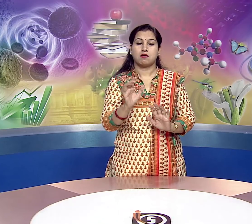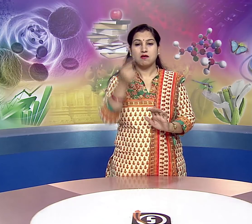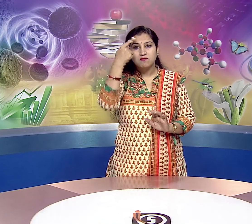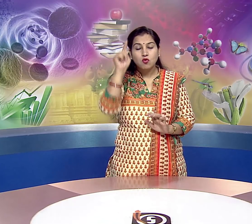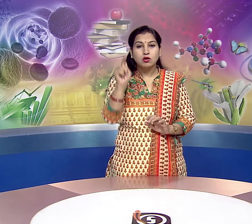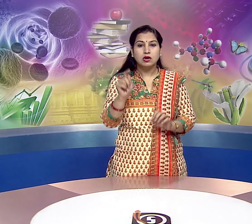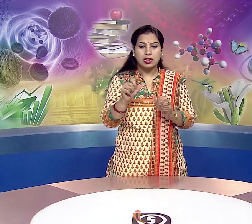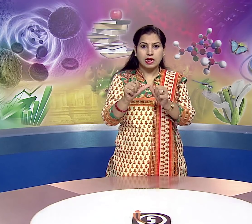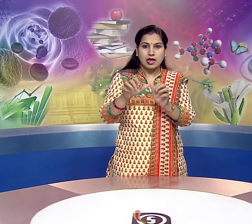is behaving in